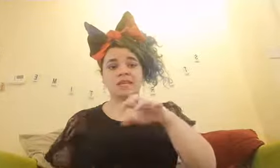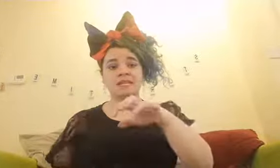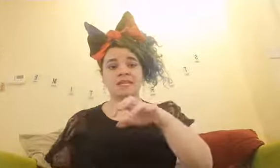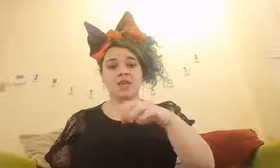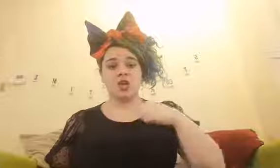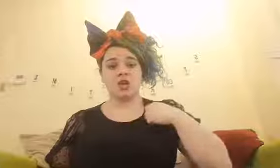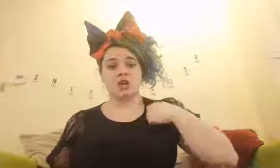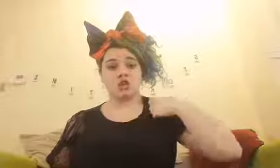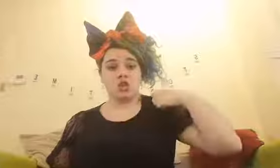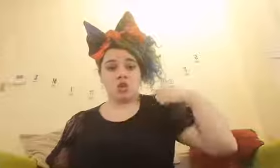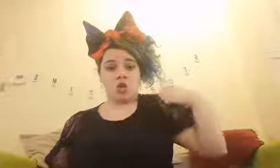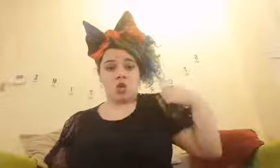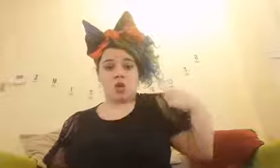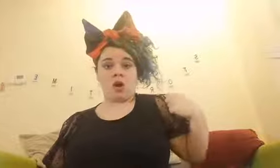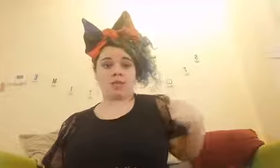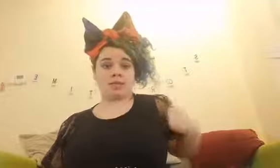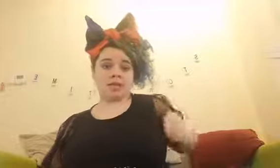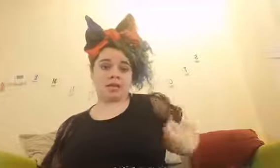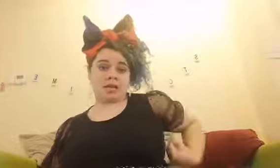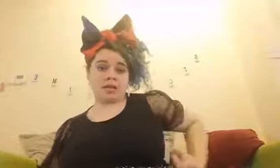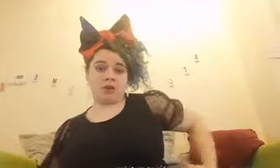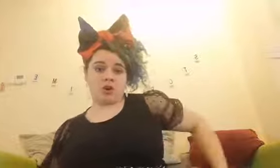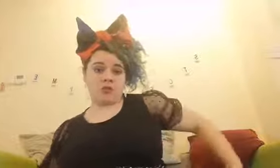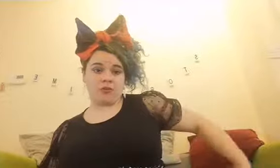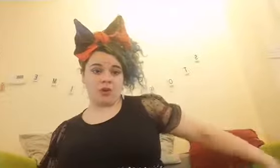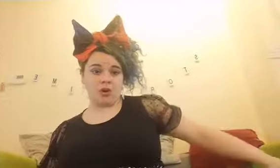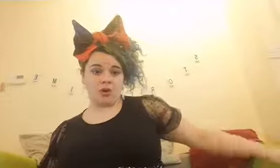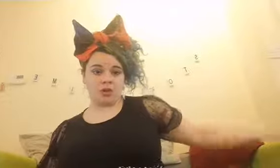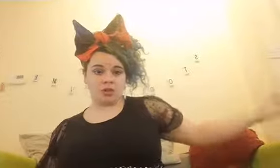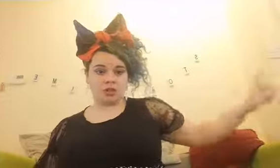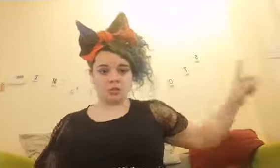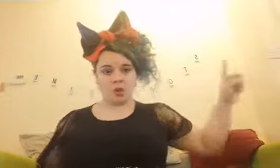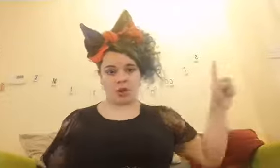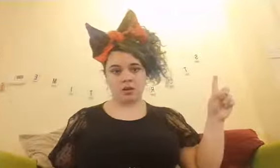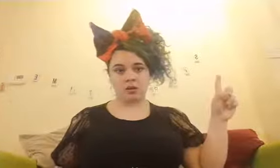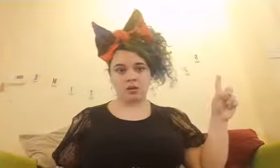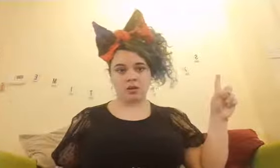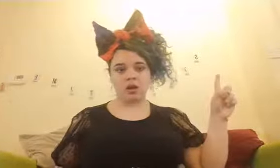Anansi took one sleeve off. Just one.